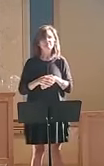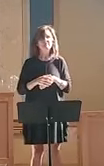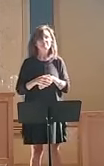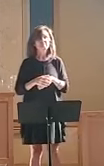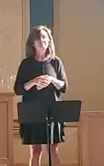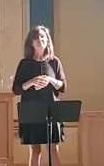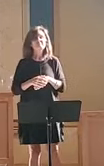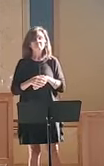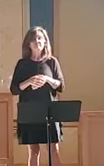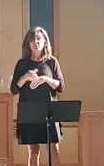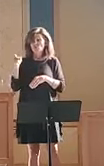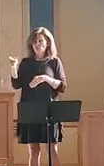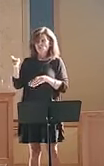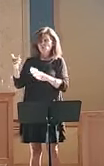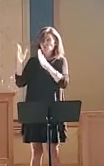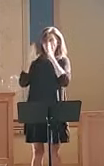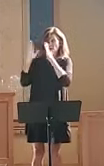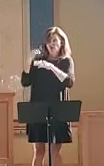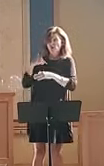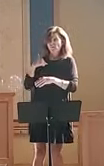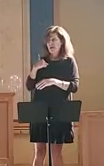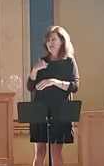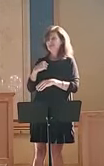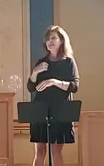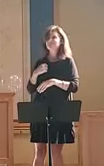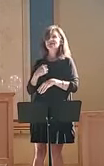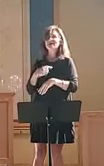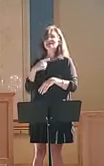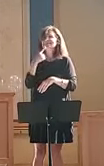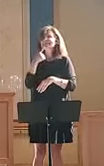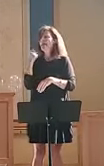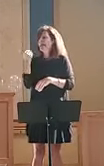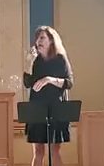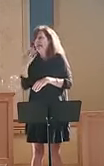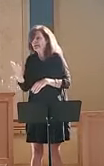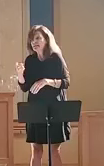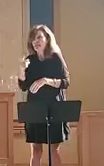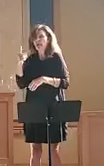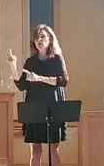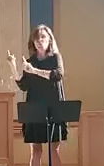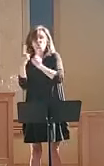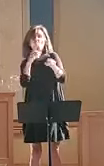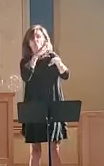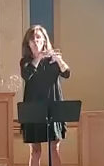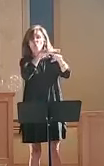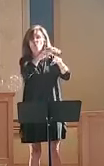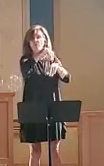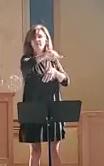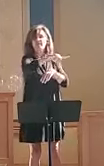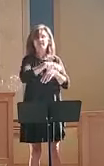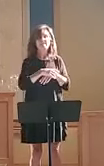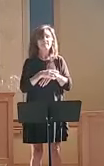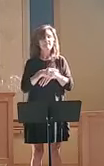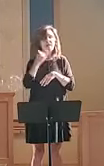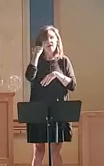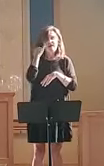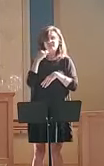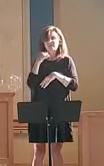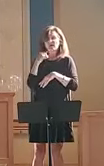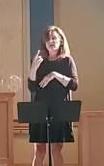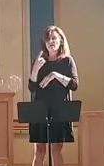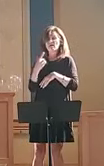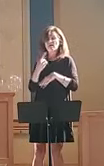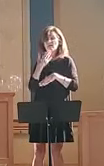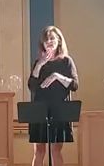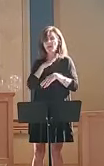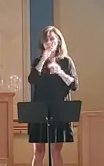When you hear me say anything, you shall warn them for me. If I tell you, If I tell the wicked,